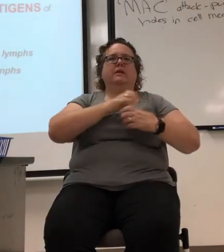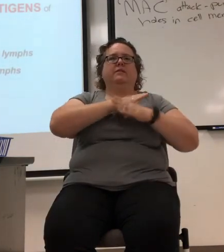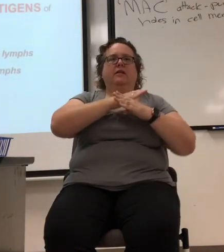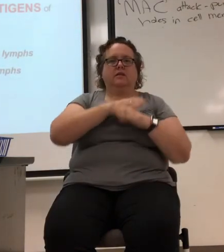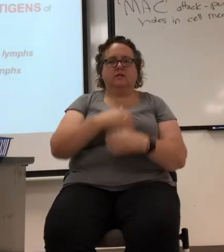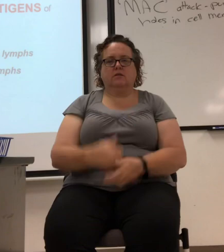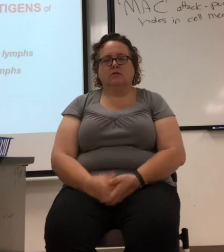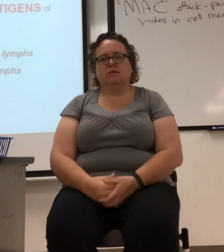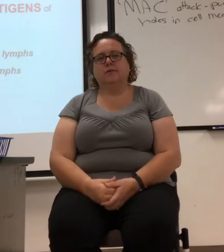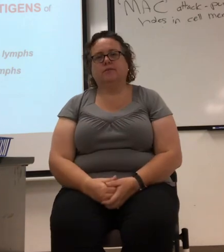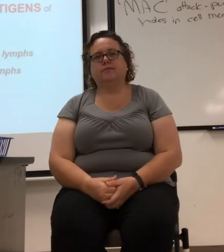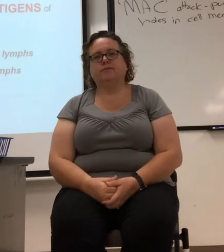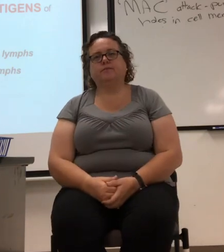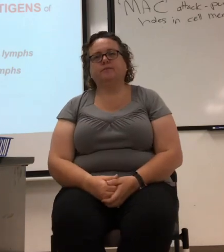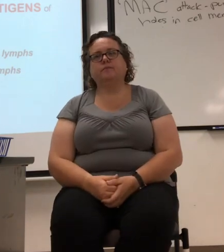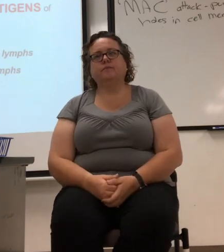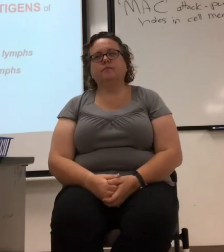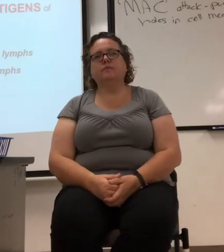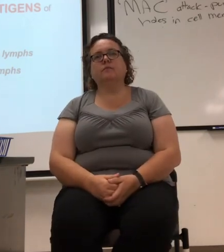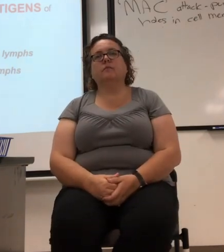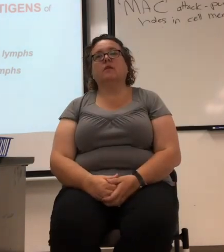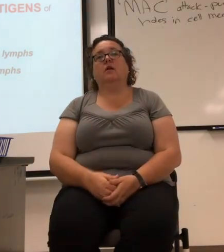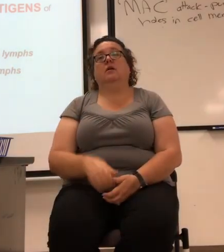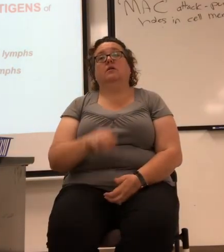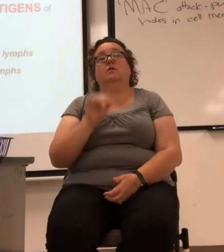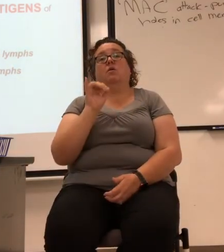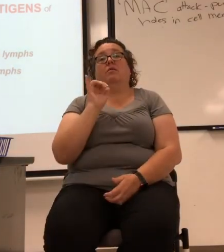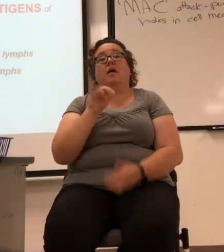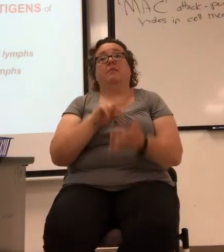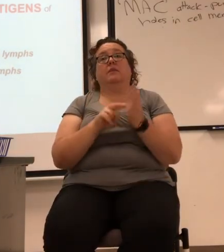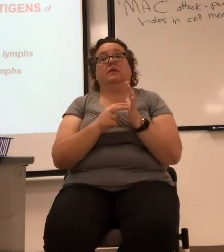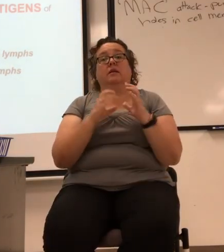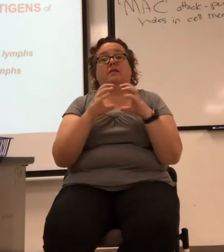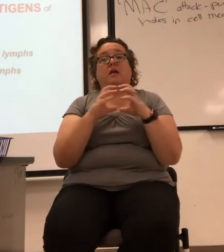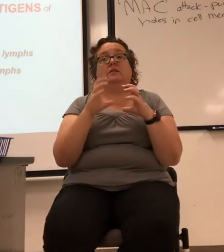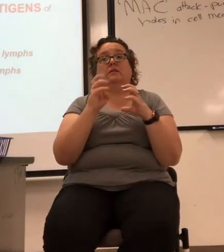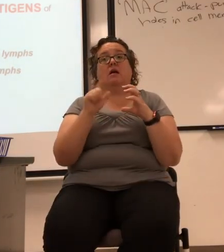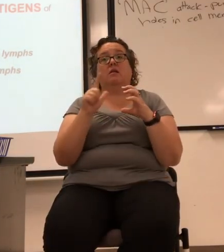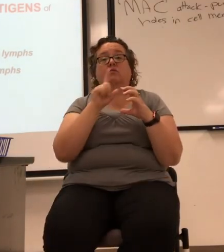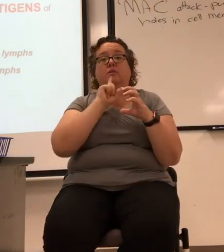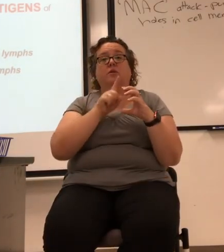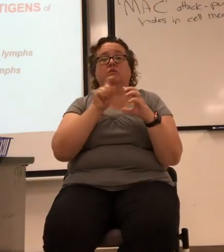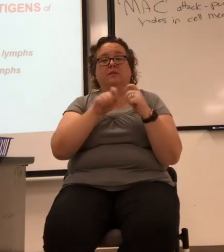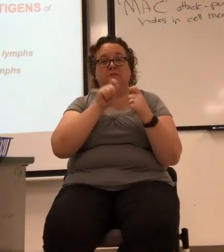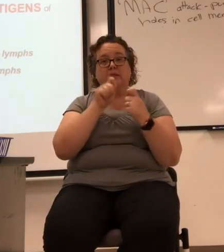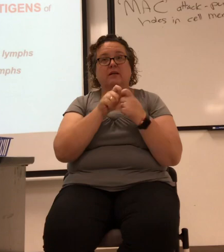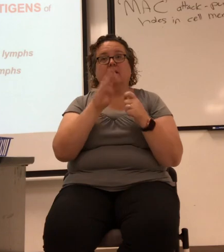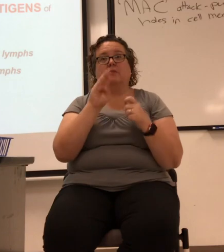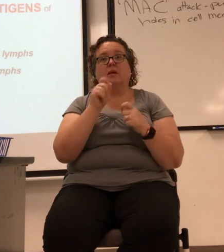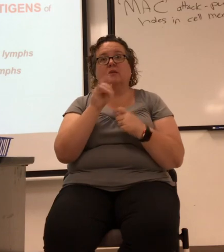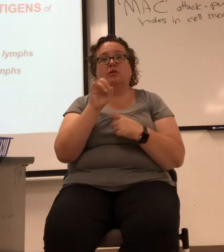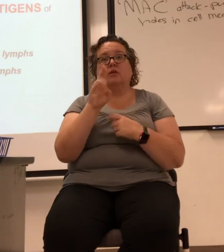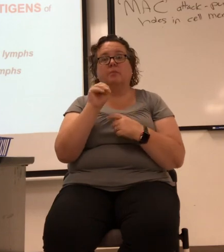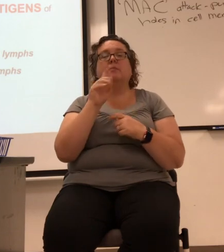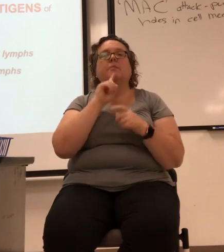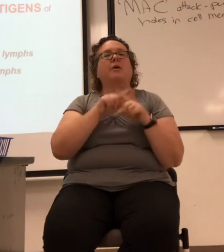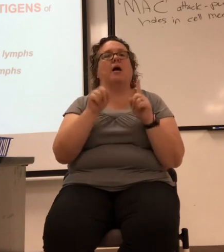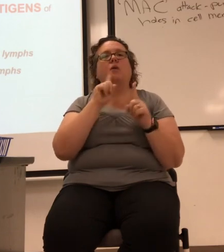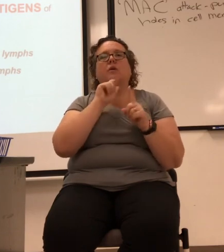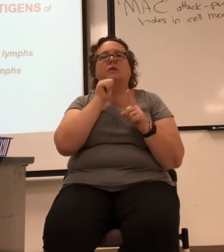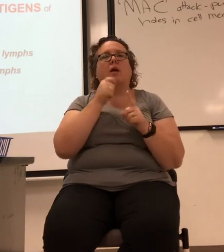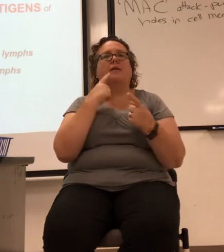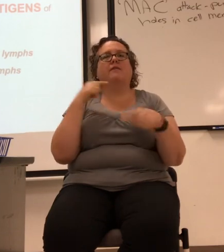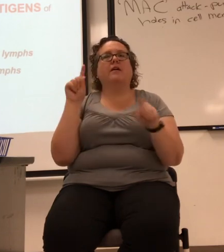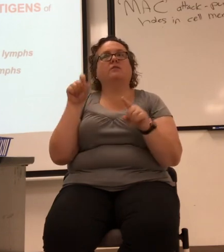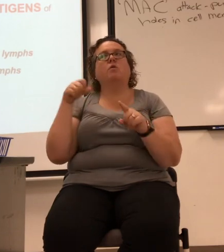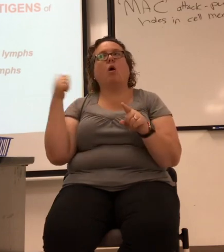where the cells are responding to a particular bacterium but will be ineffective against any other foreign invader.